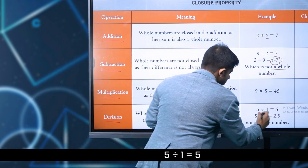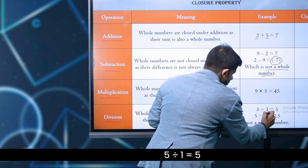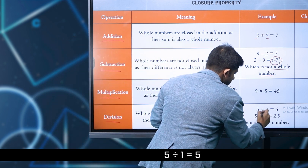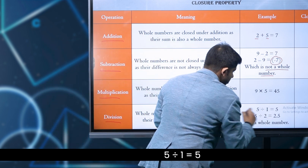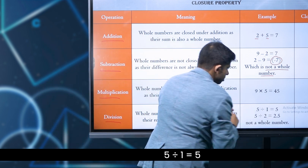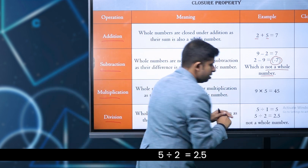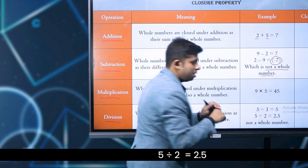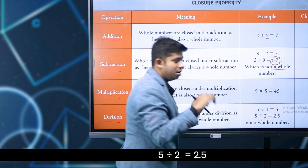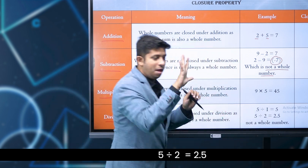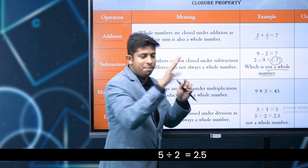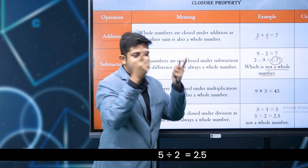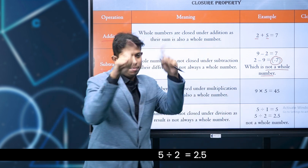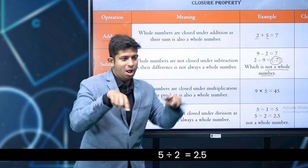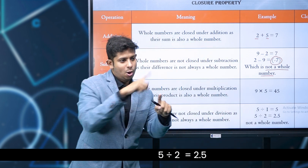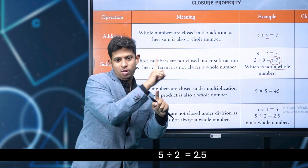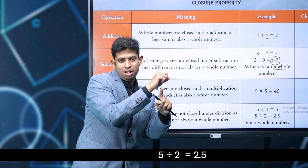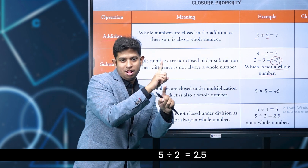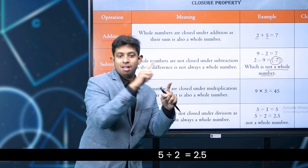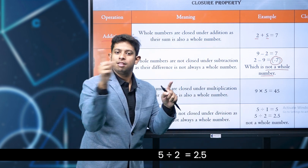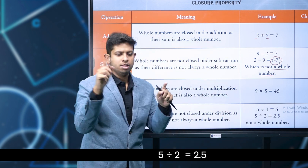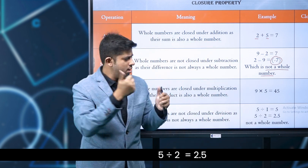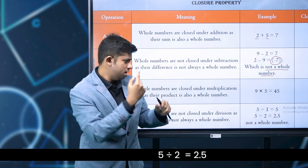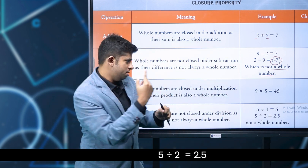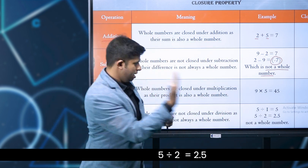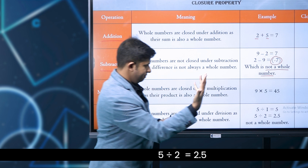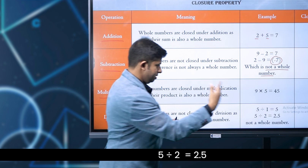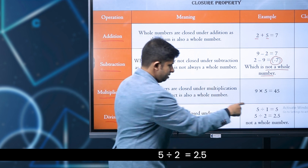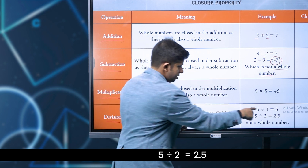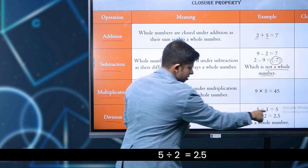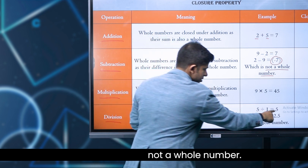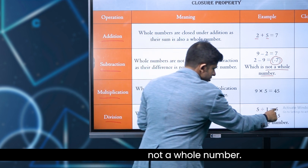5 divided by 2 is equal to 2.5, not a whole number.